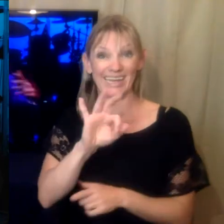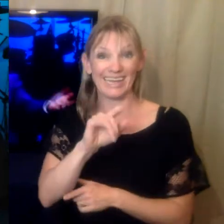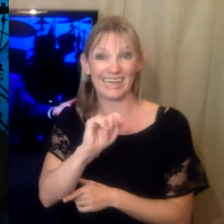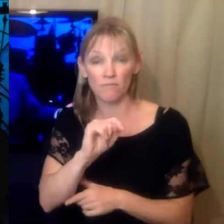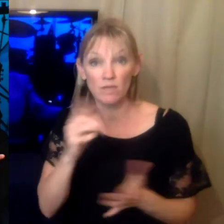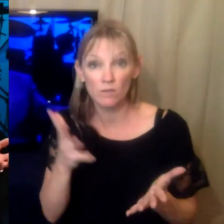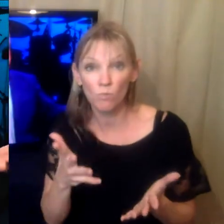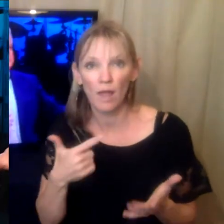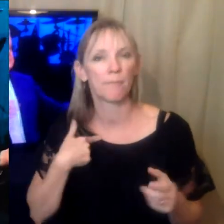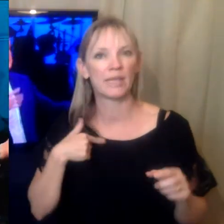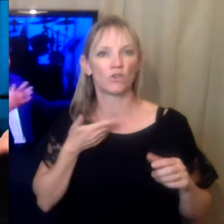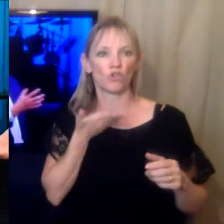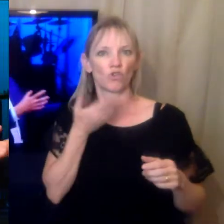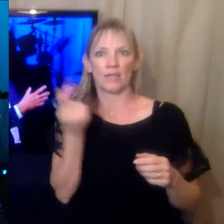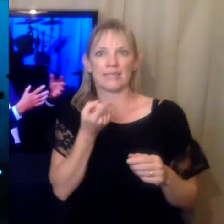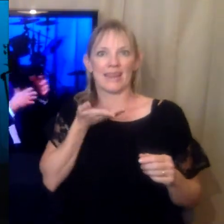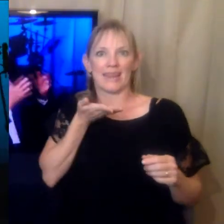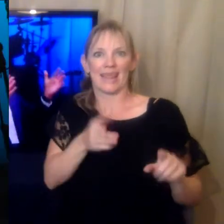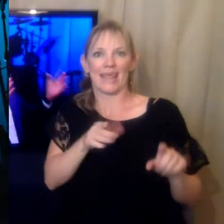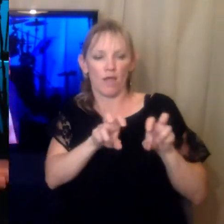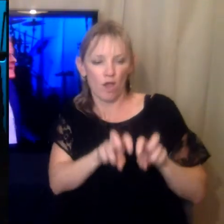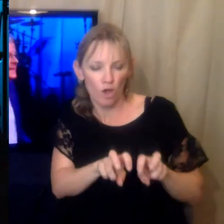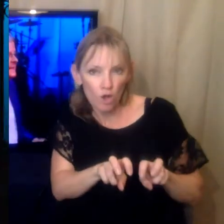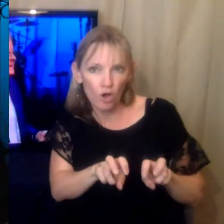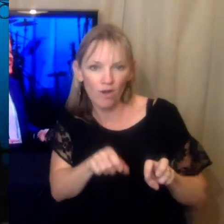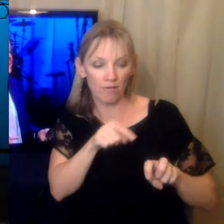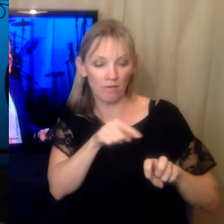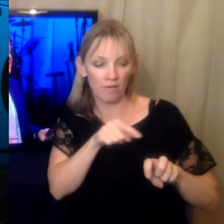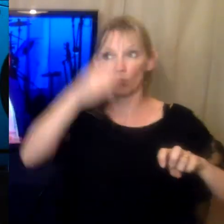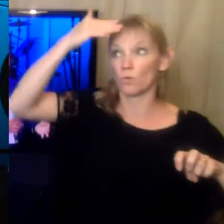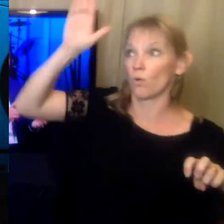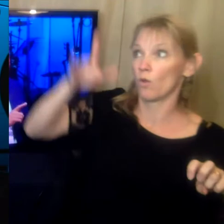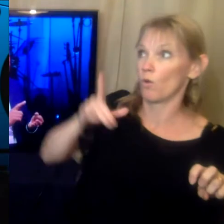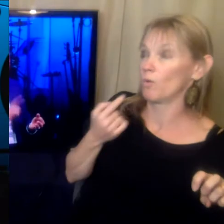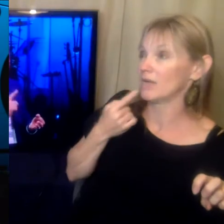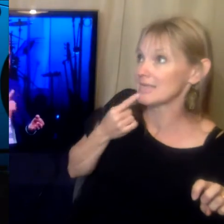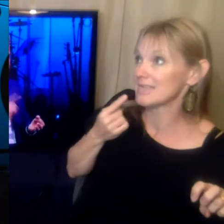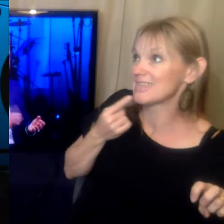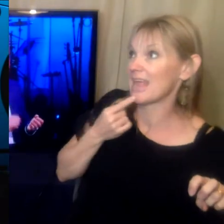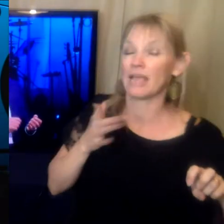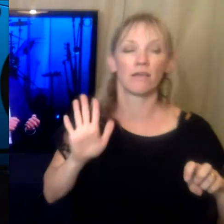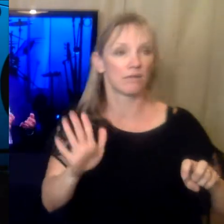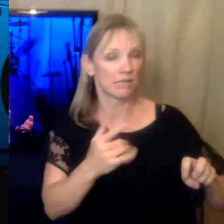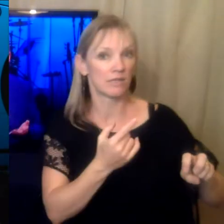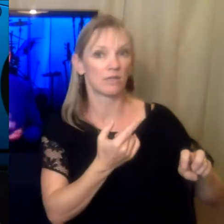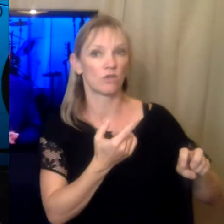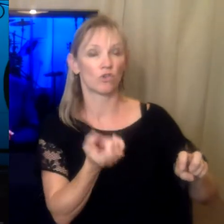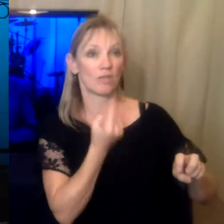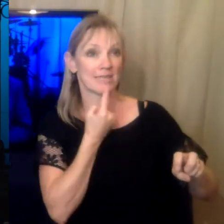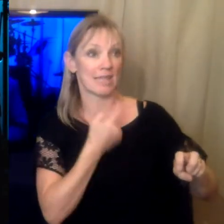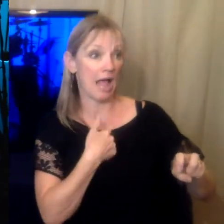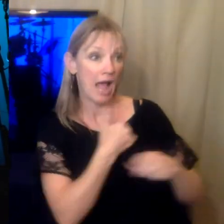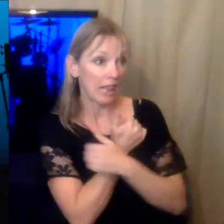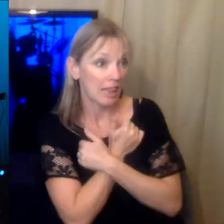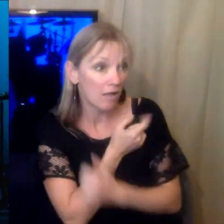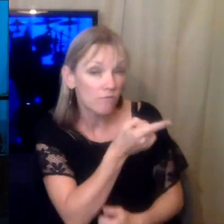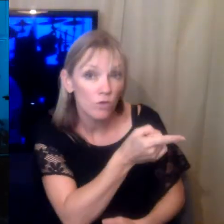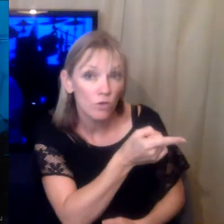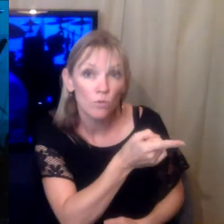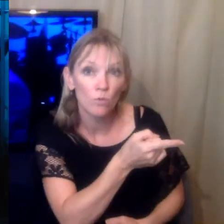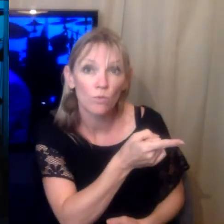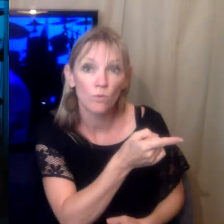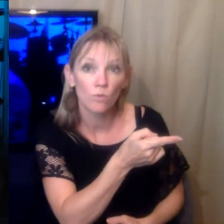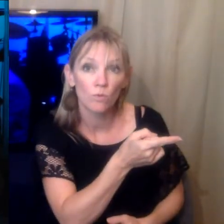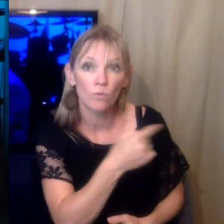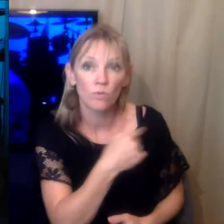go into this complex situation or these hurting people. What do I say? And I would say, very simple, just say this: I love you, and then just be